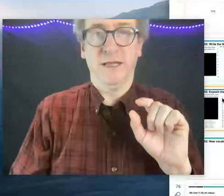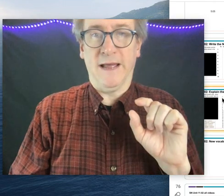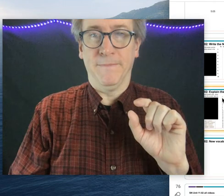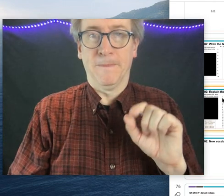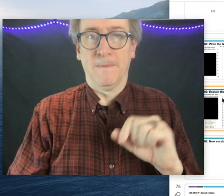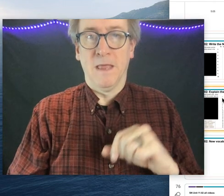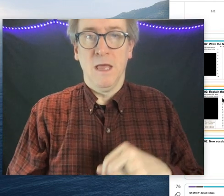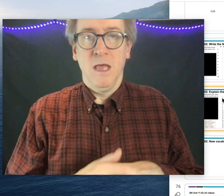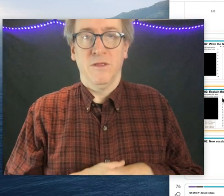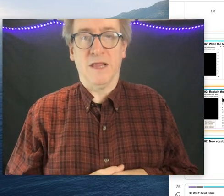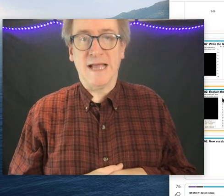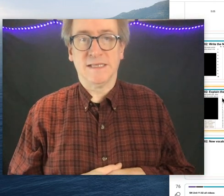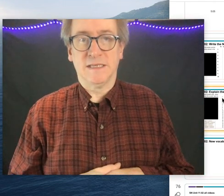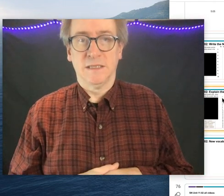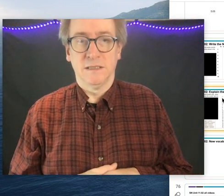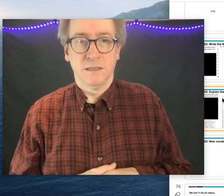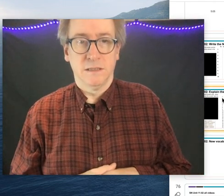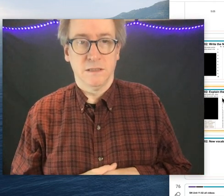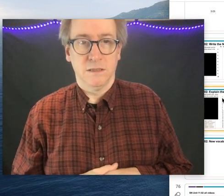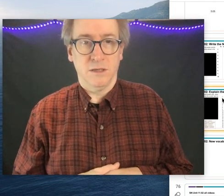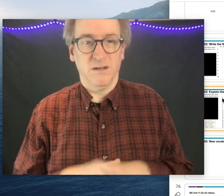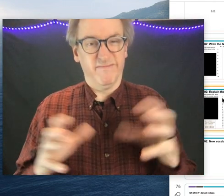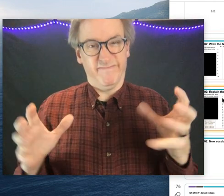a look at that. The last